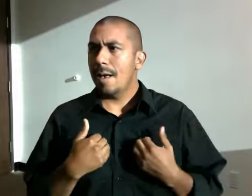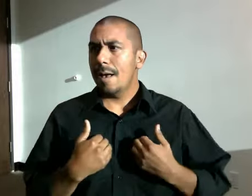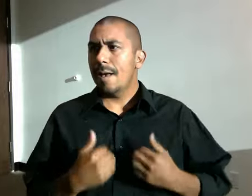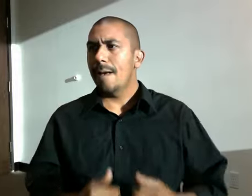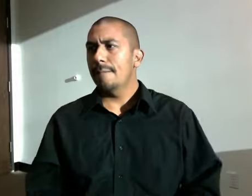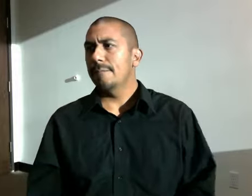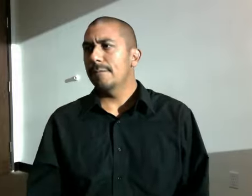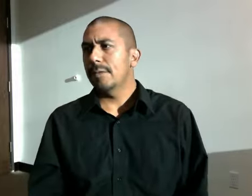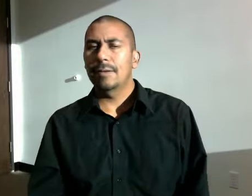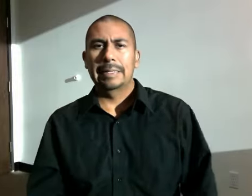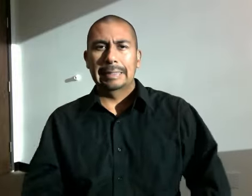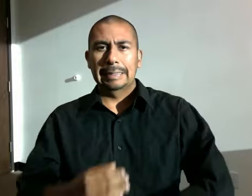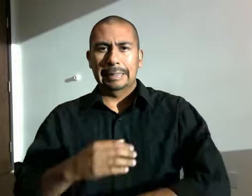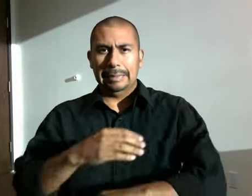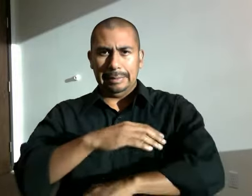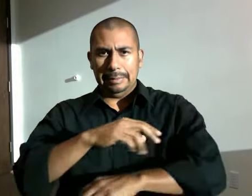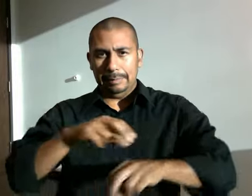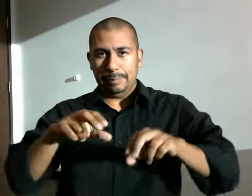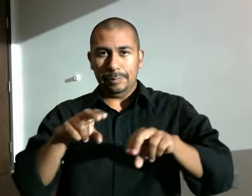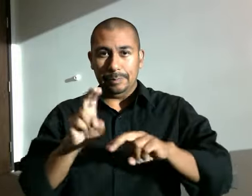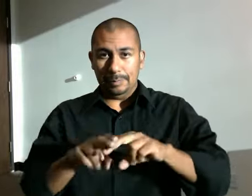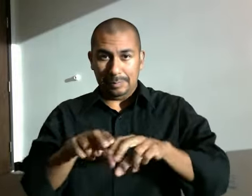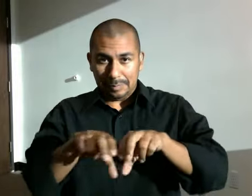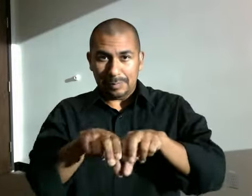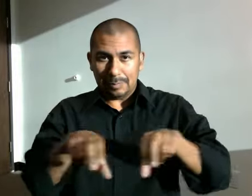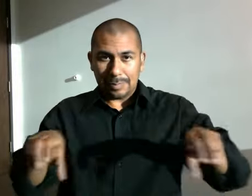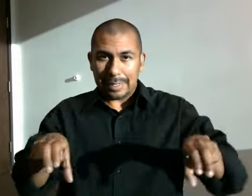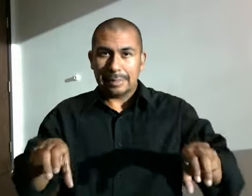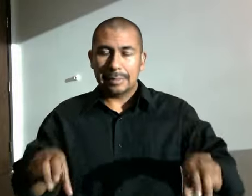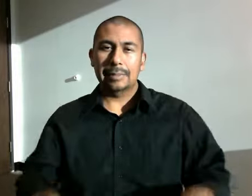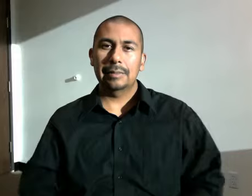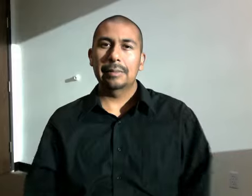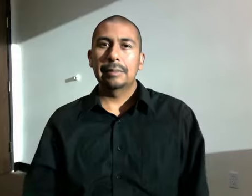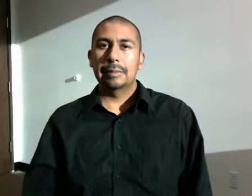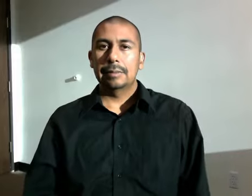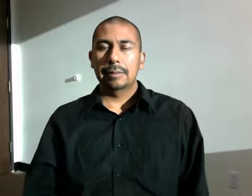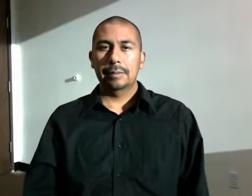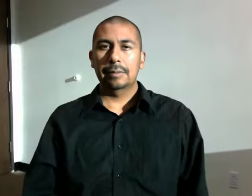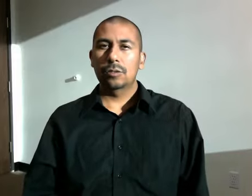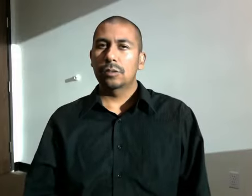also made into a table, a very rare piece of furniture.